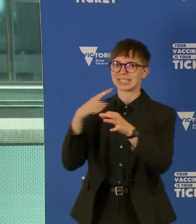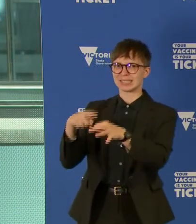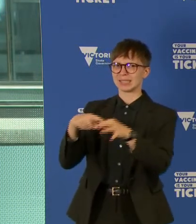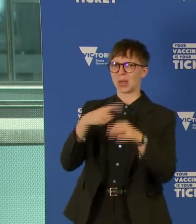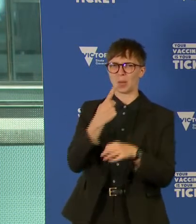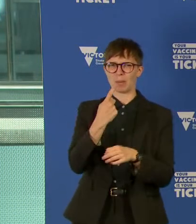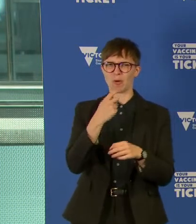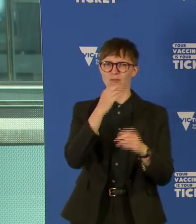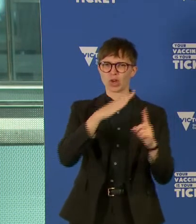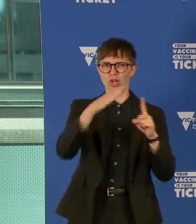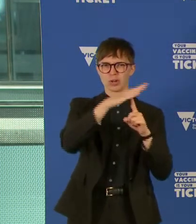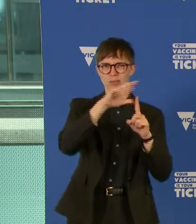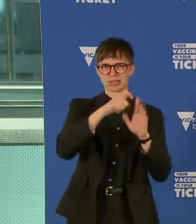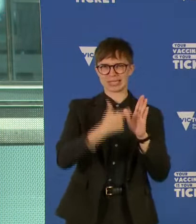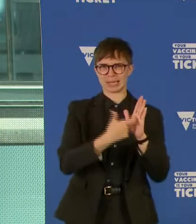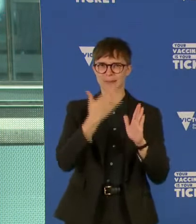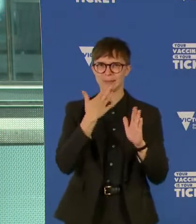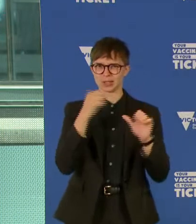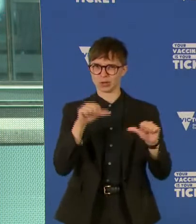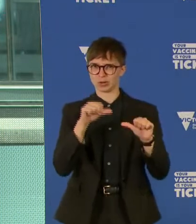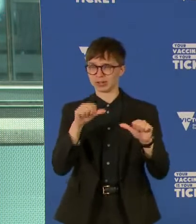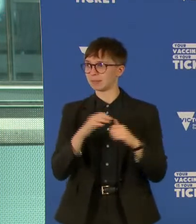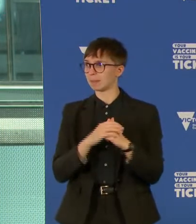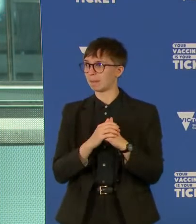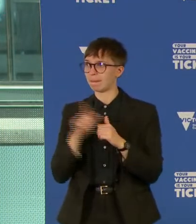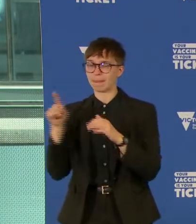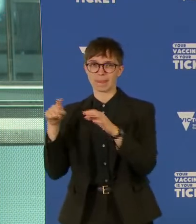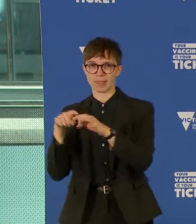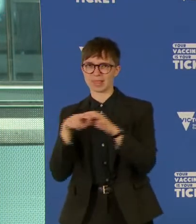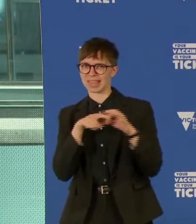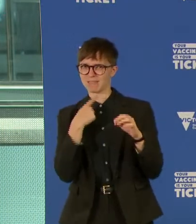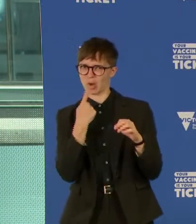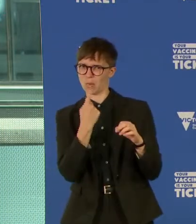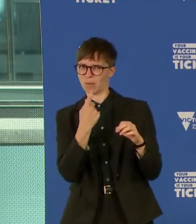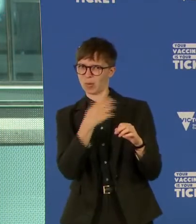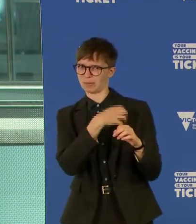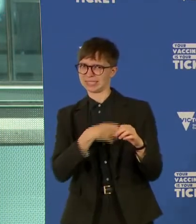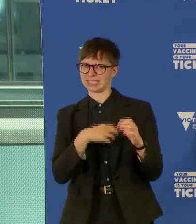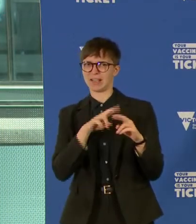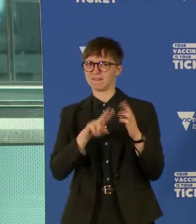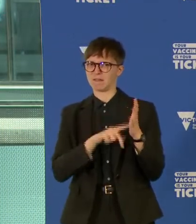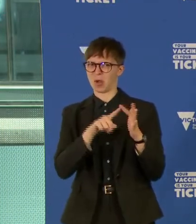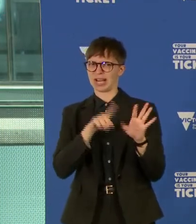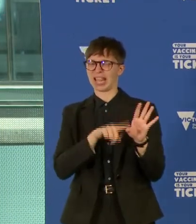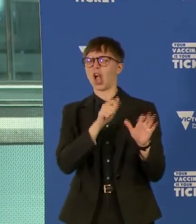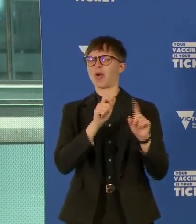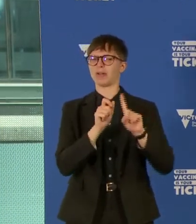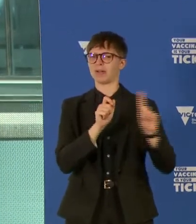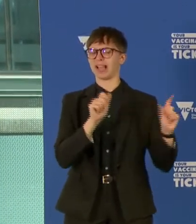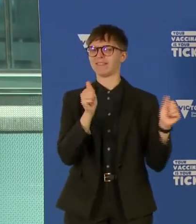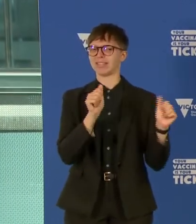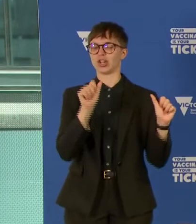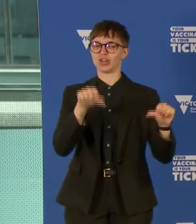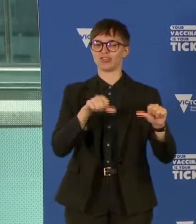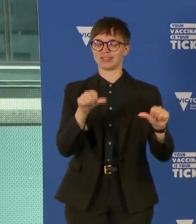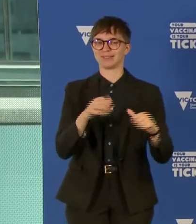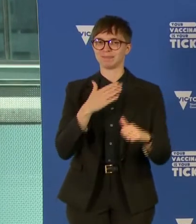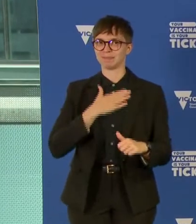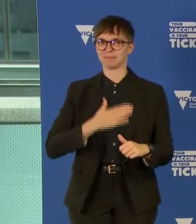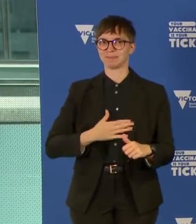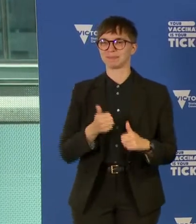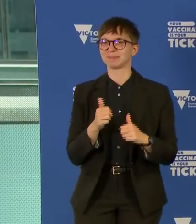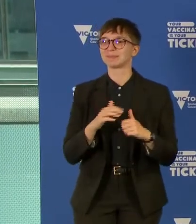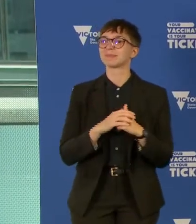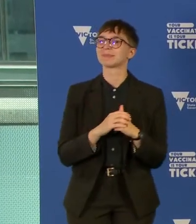Officer. Sure. One for Foley. You've left that Too late.